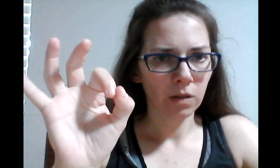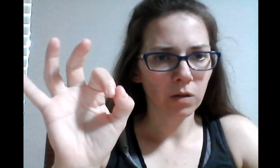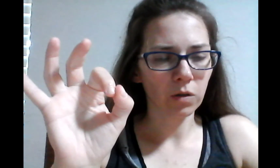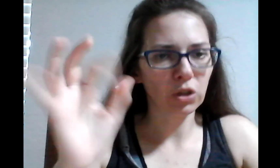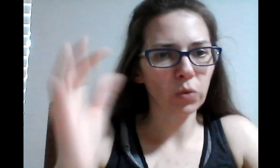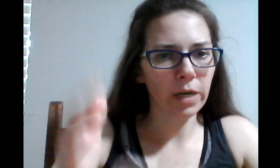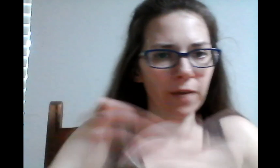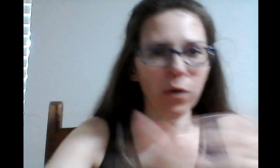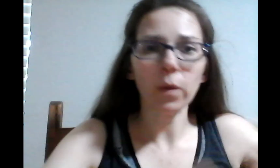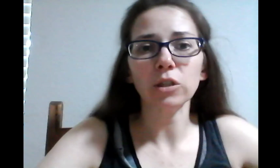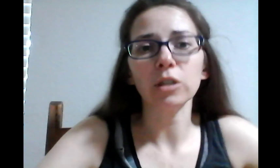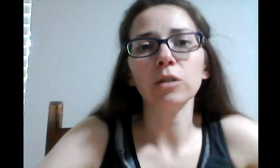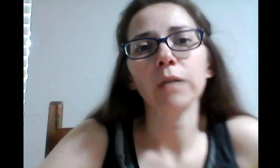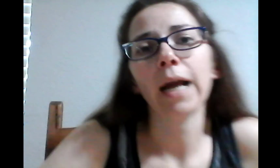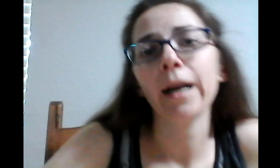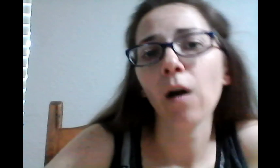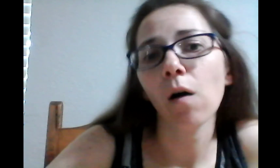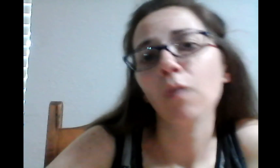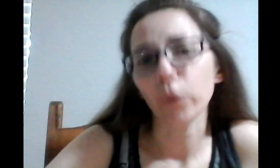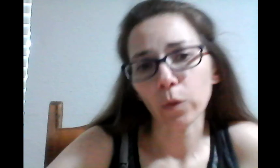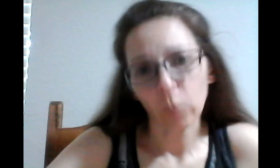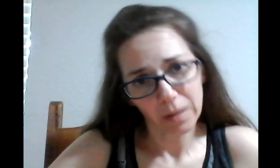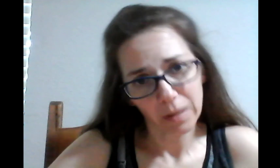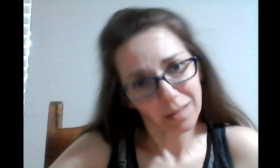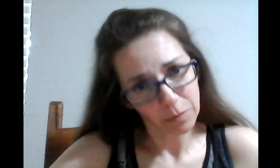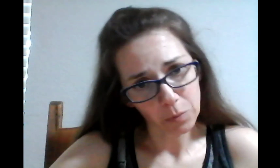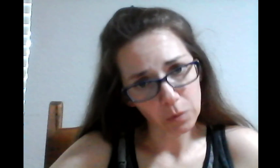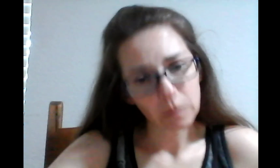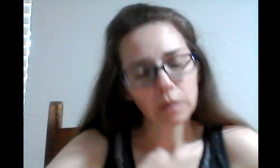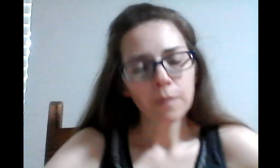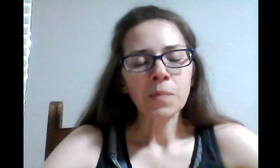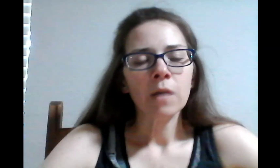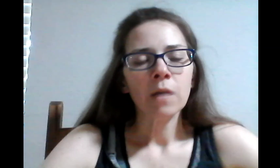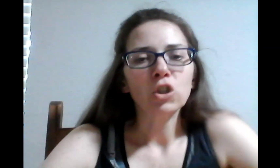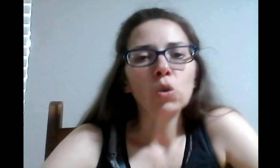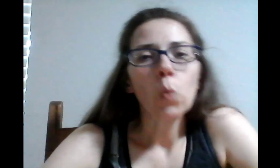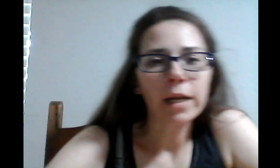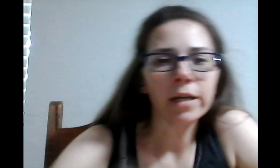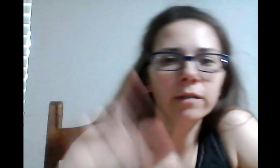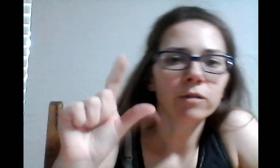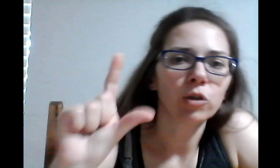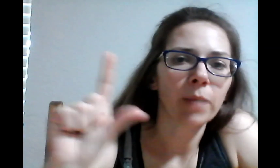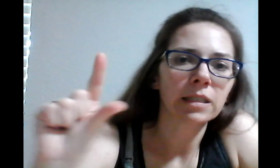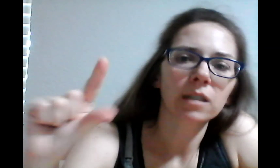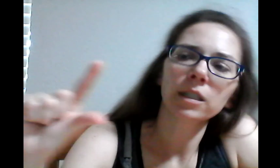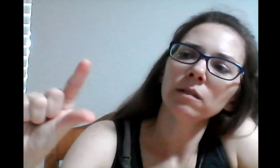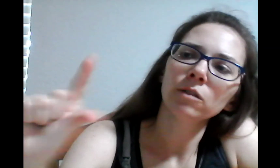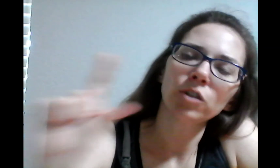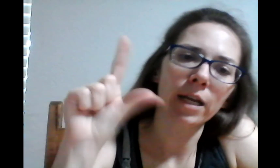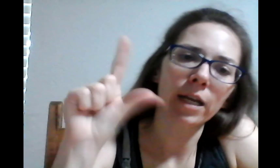there's 3 different ways you can do that, and all 3 will be acceptable. For 20, you're taking